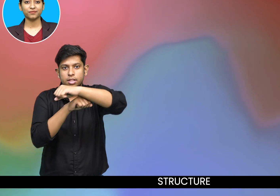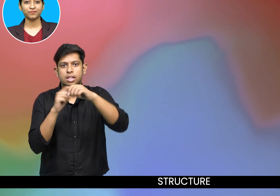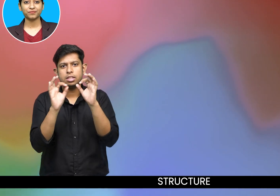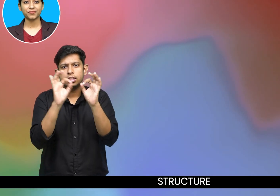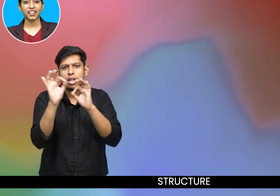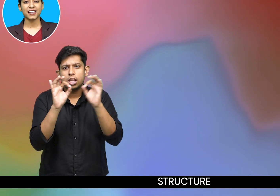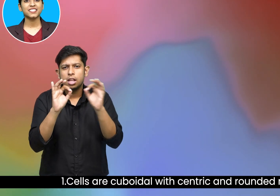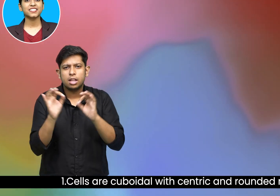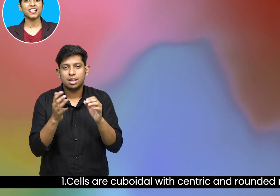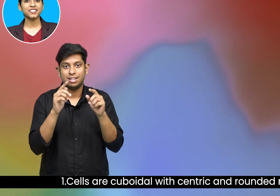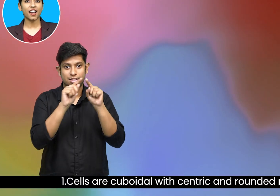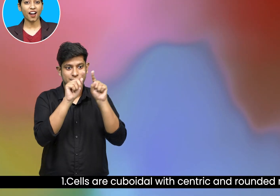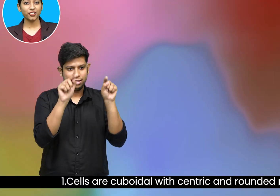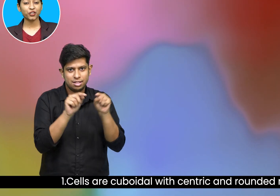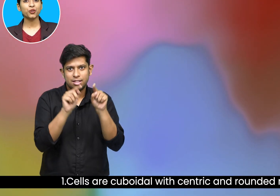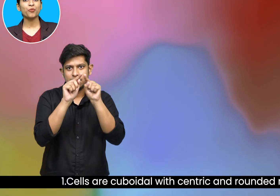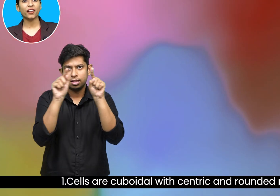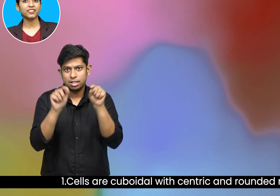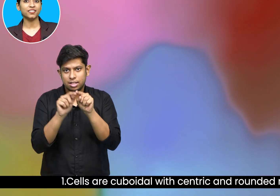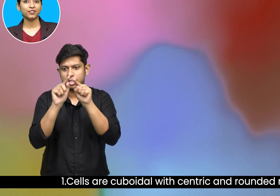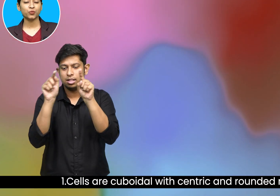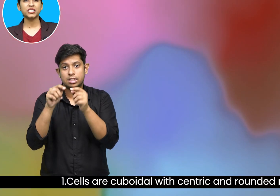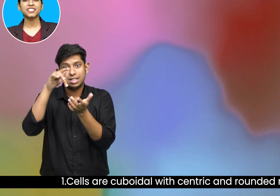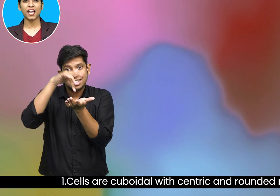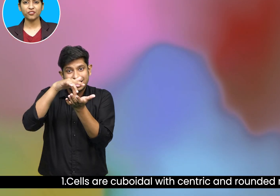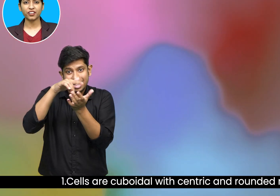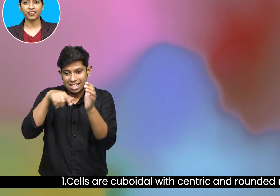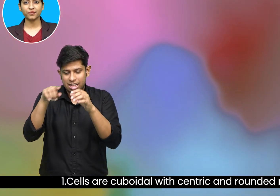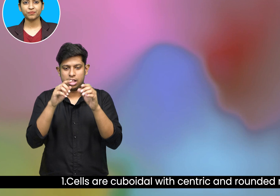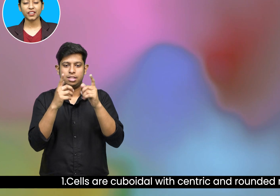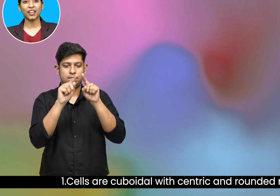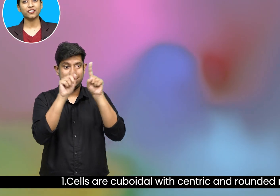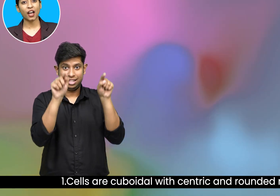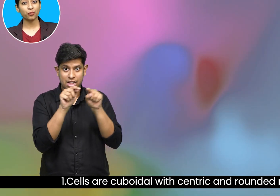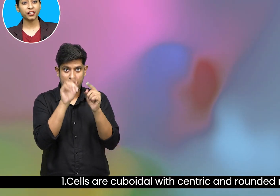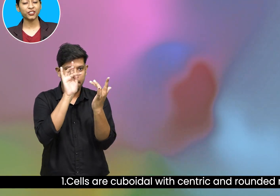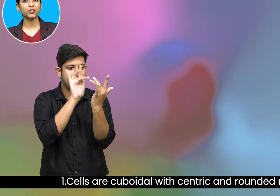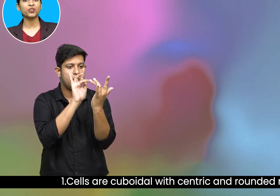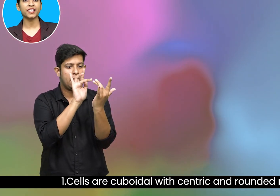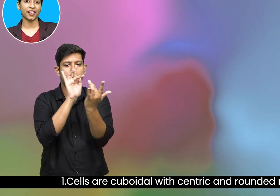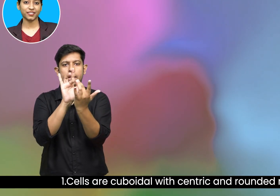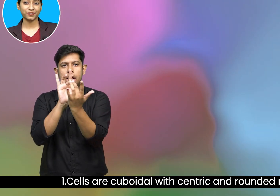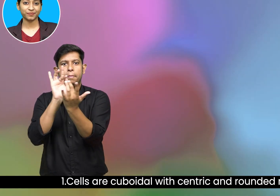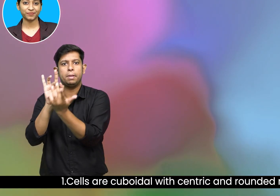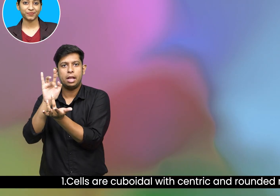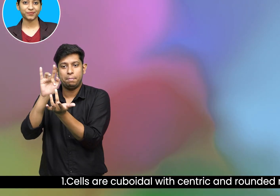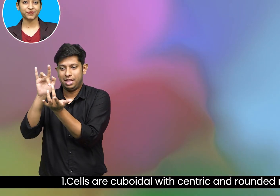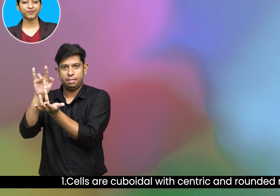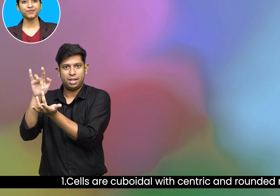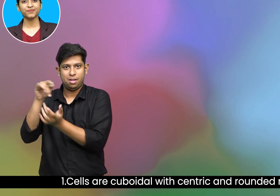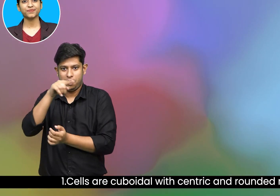Structure. Cells are cuboidal with centric and rounded nuclei.